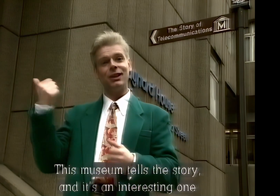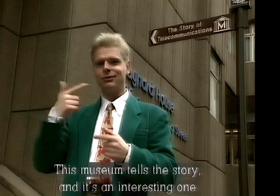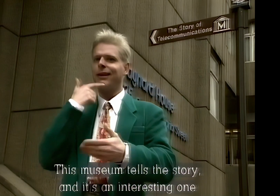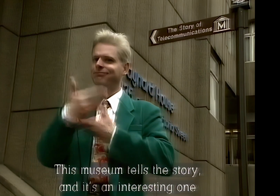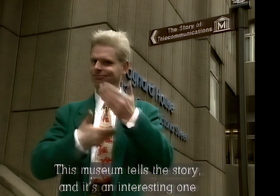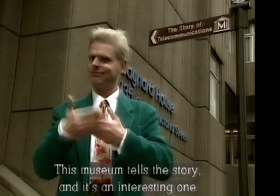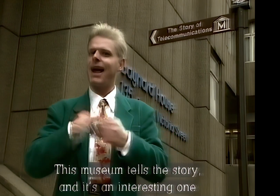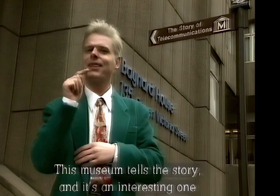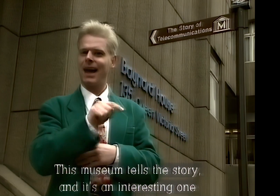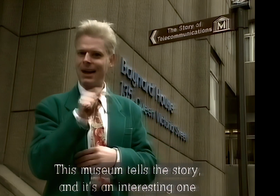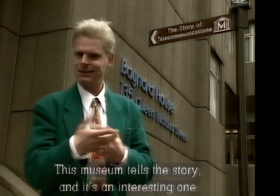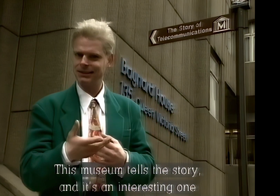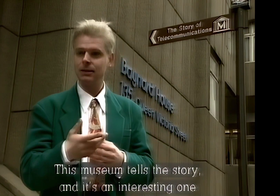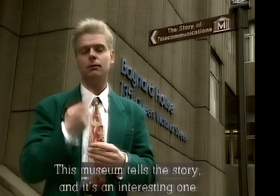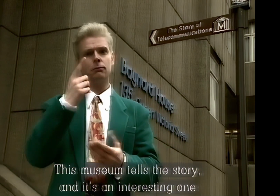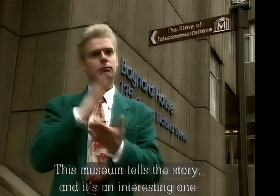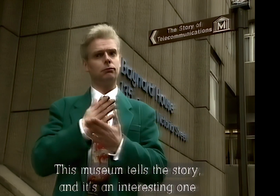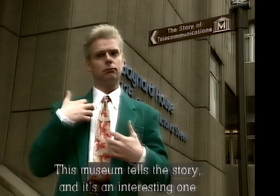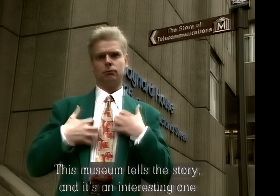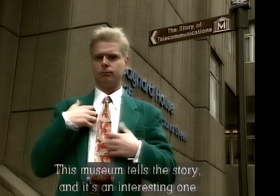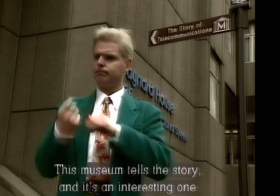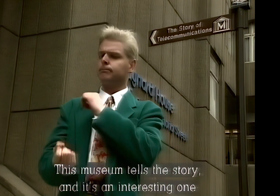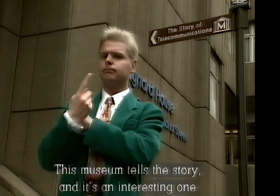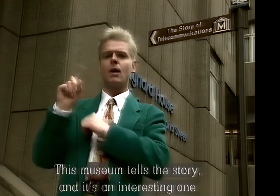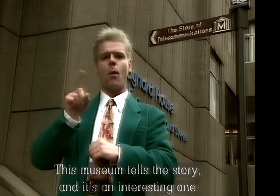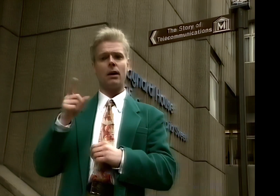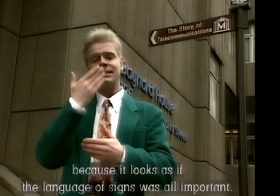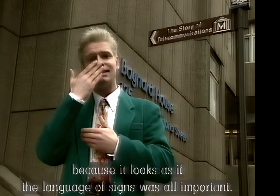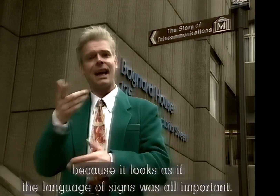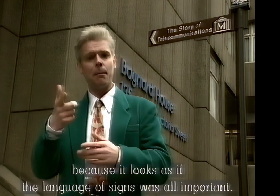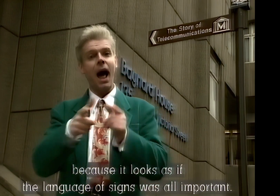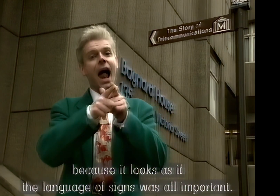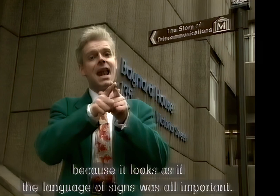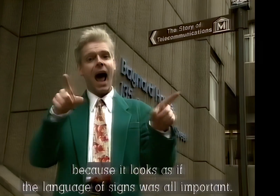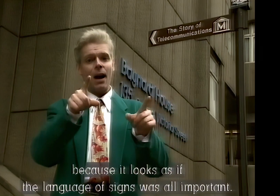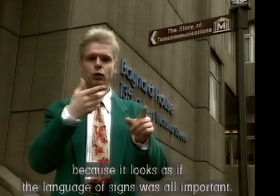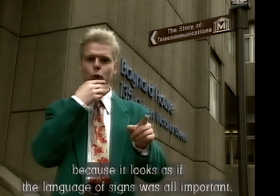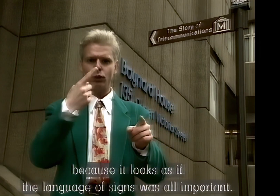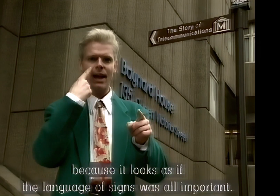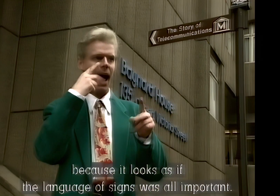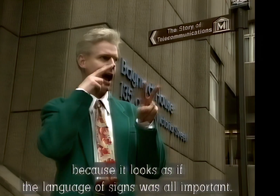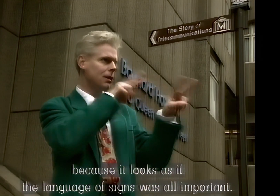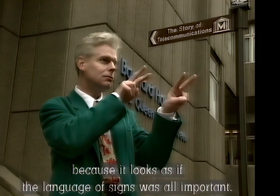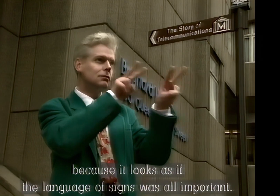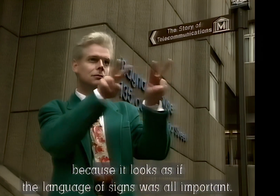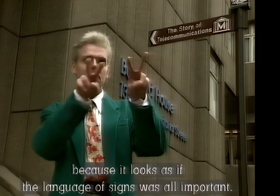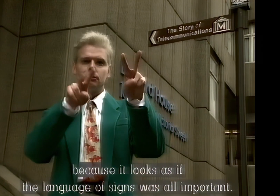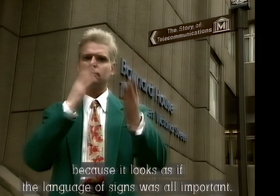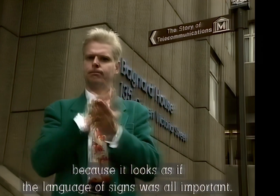This museum tells the story. And it's an interesting one, because it looks as if the language of signs was